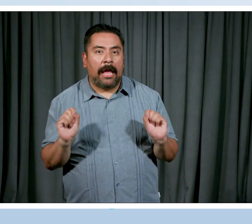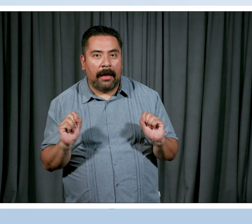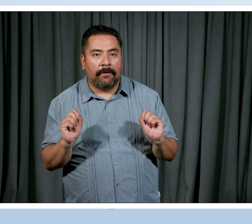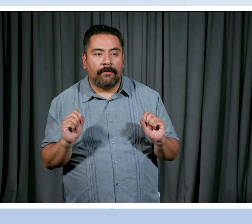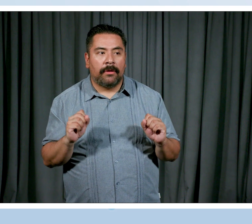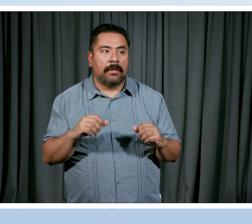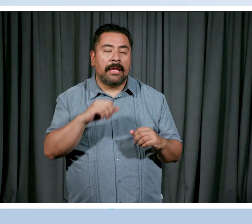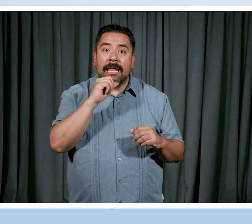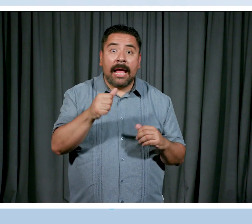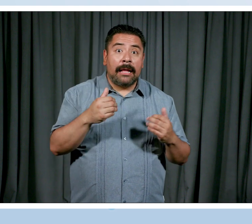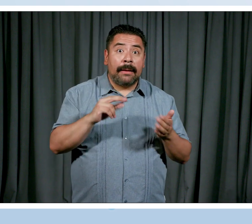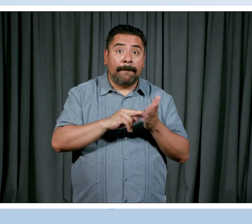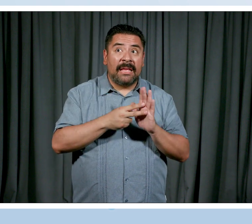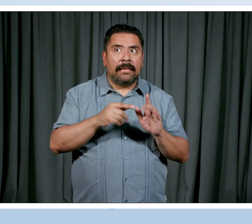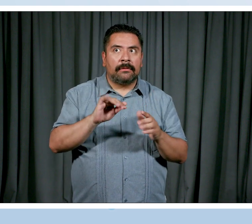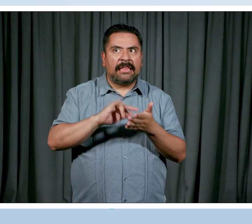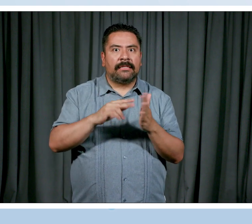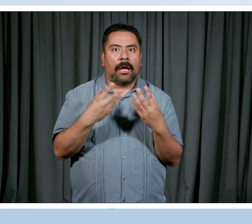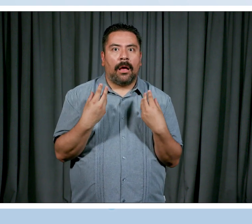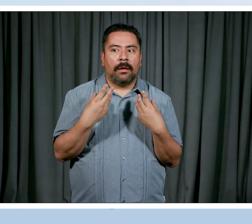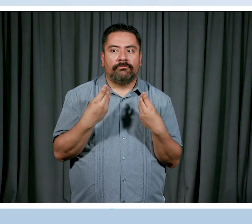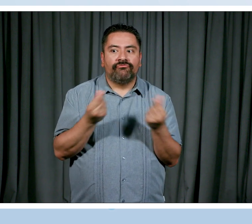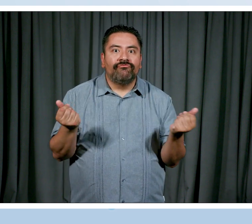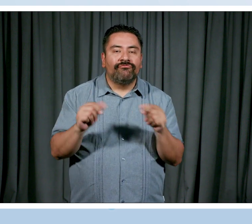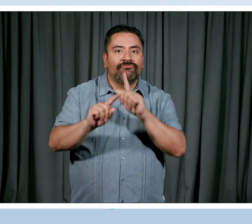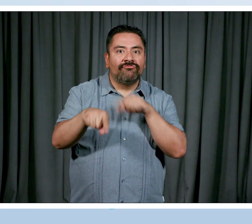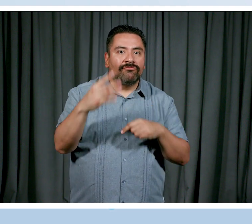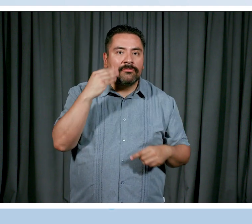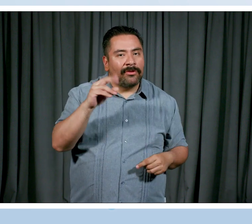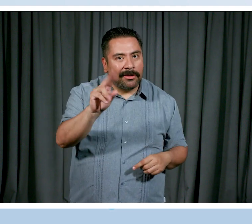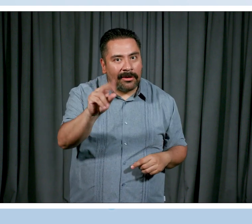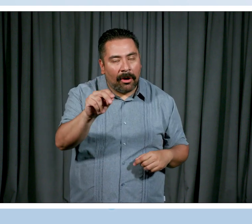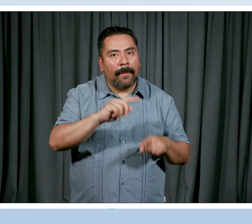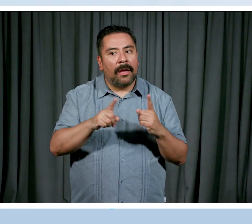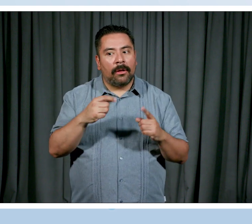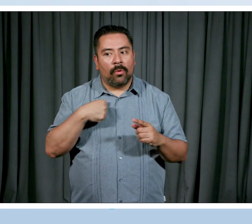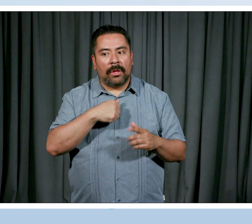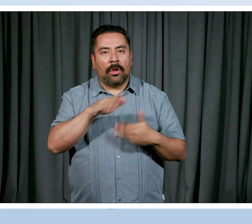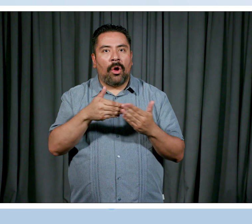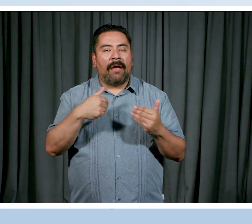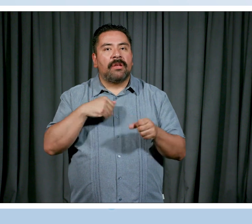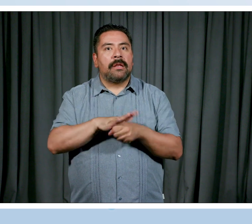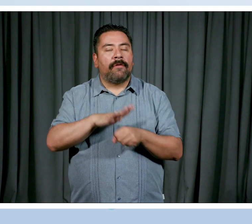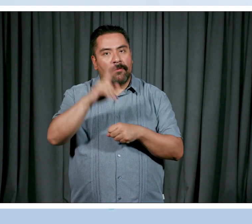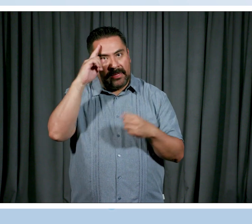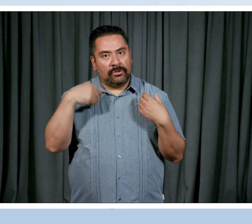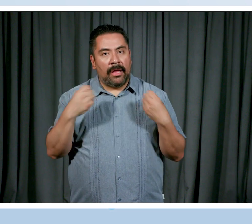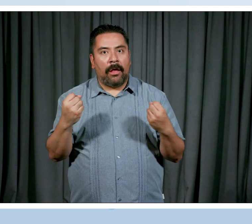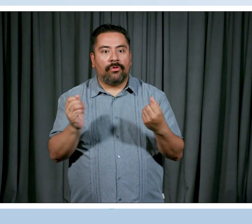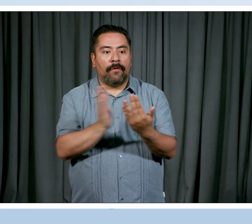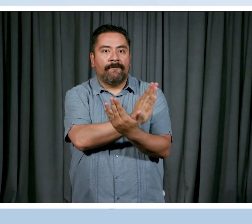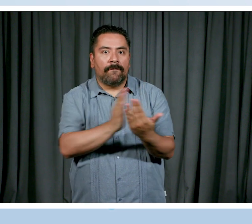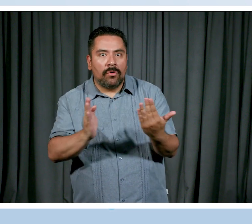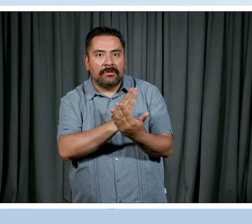a curative experience, right? And that all of us have enough mental health fluency and literacy